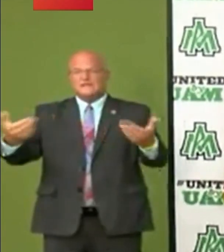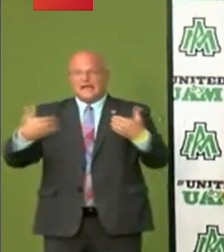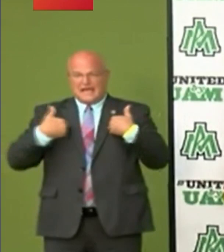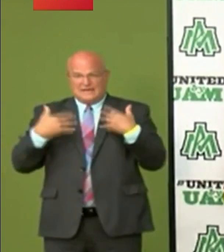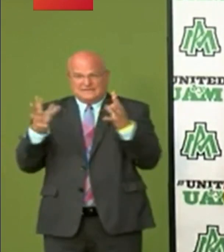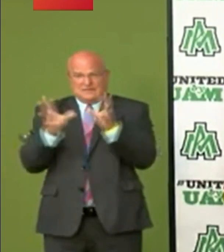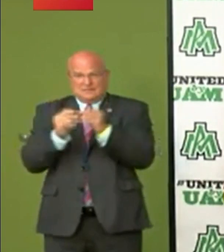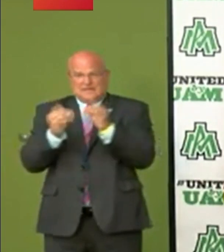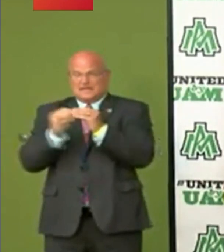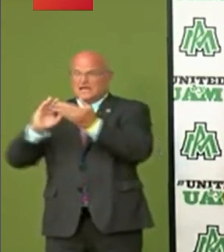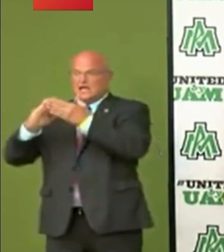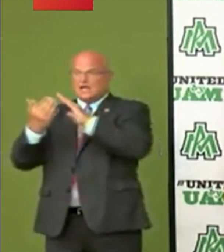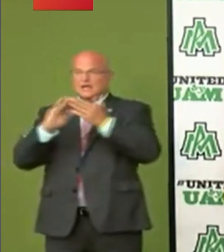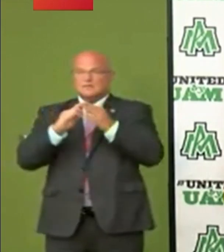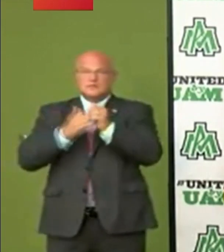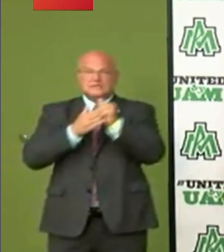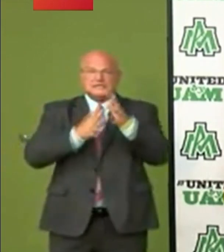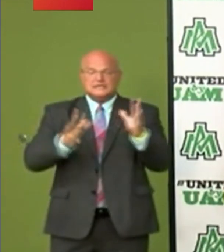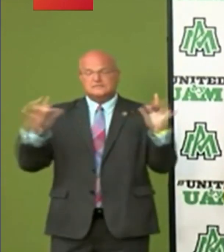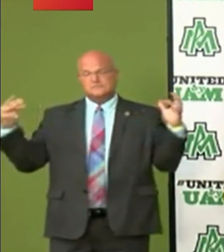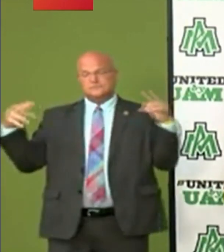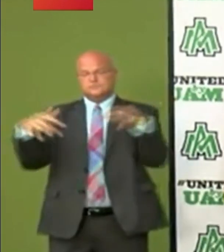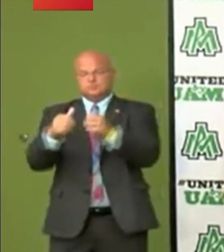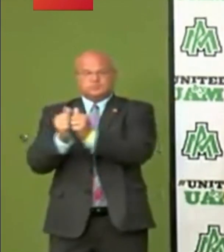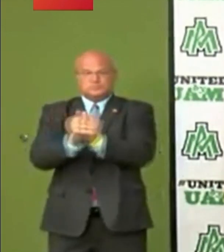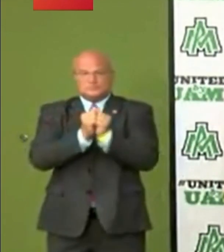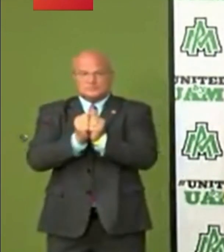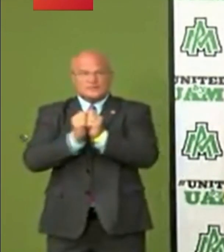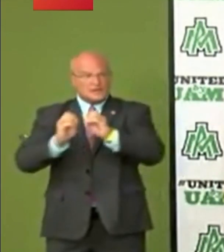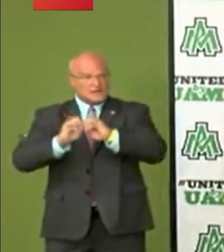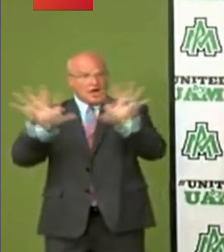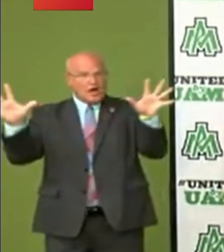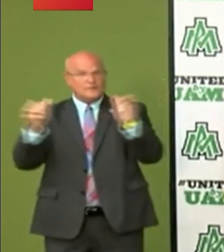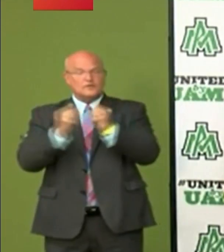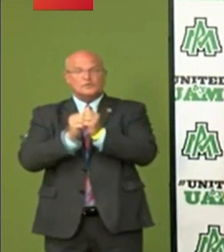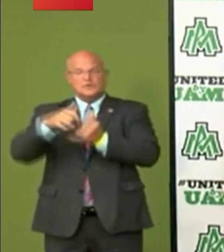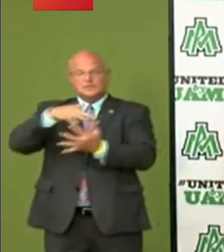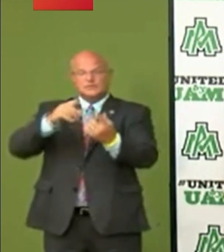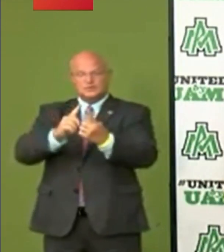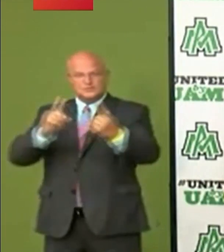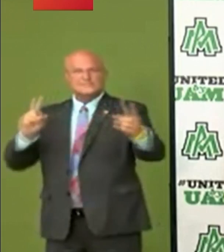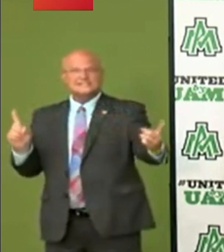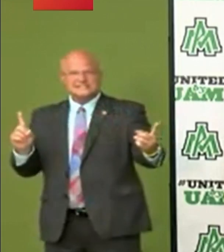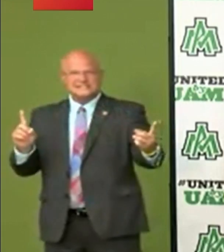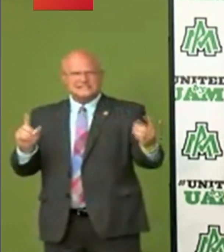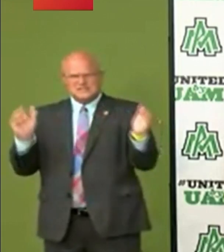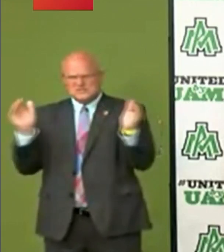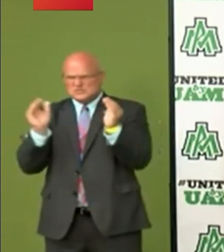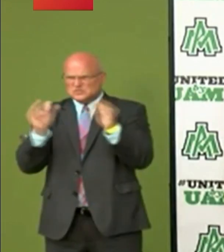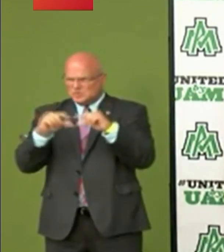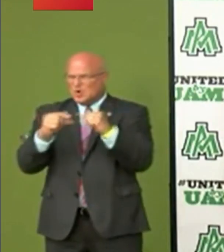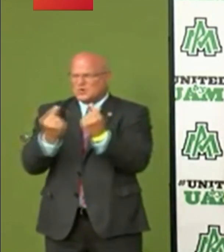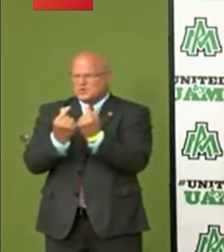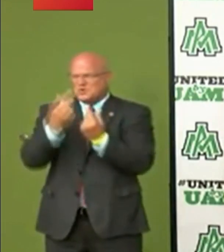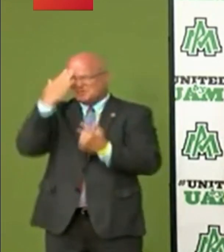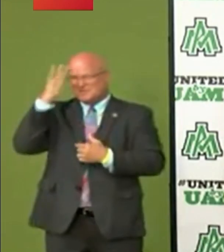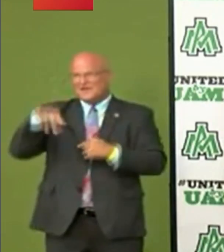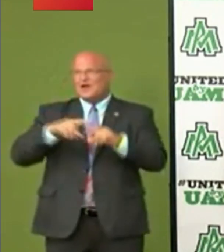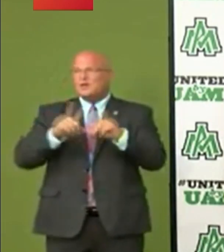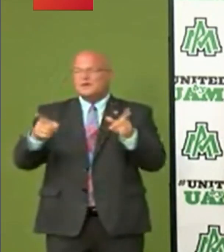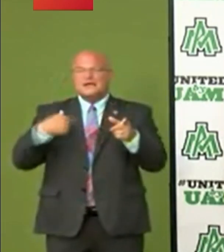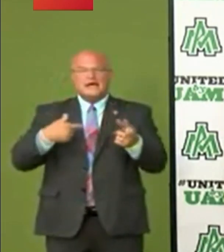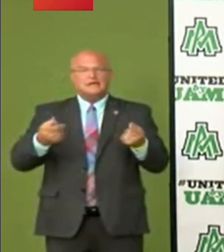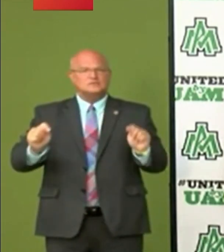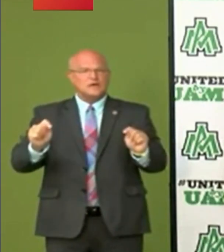a meeting of community leaders here earlier. And obviously with social distancing, it's a fairly small group, but I try to